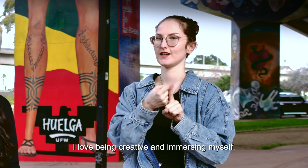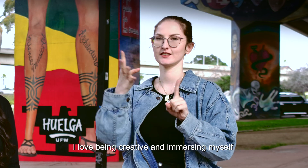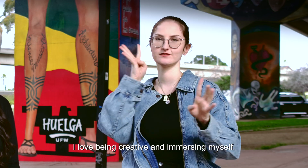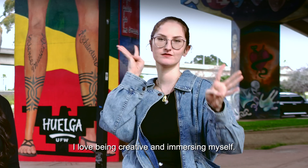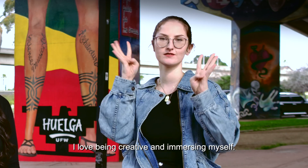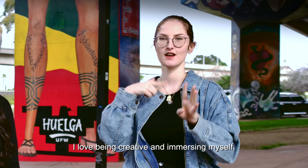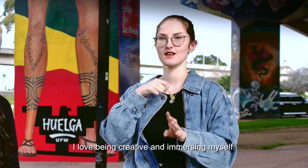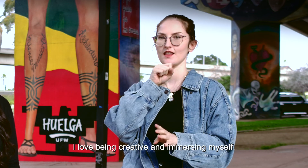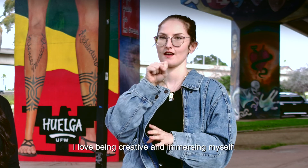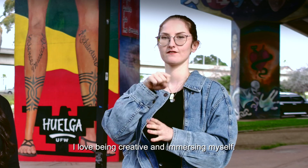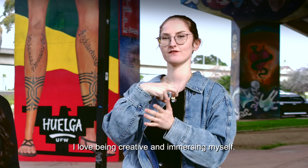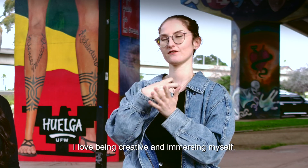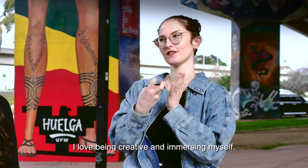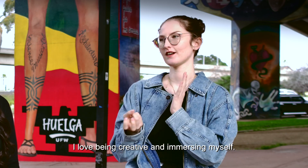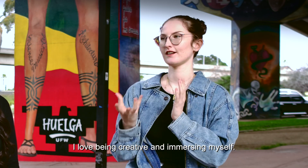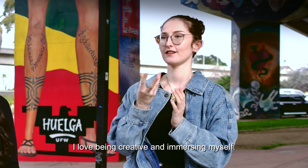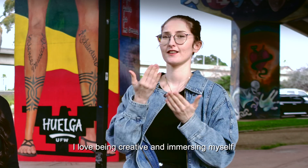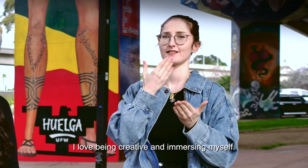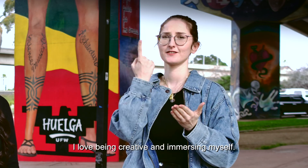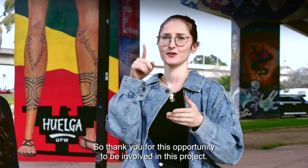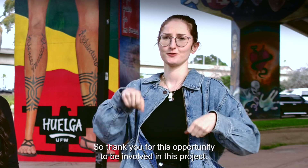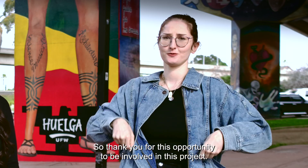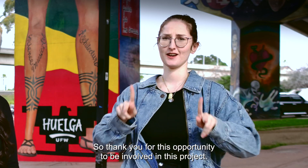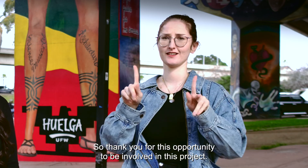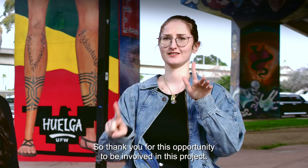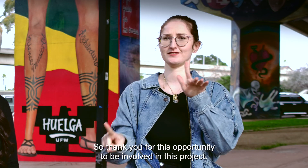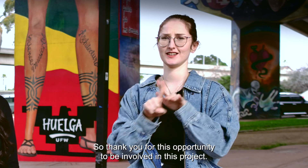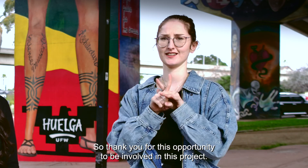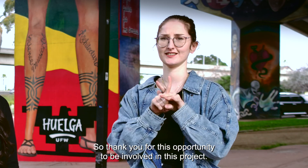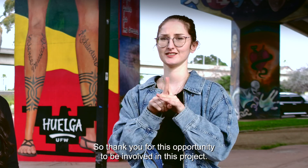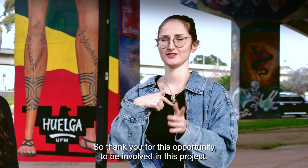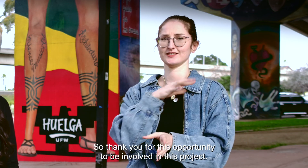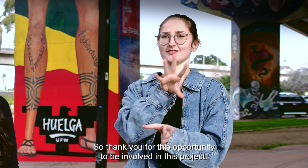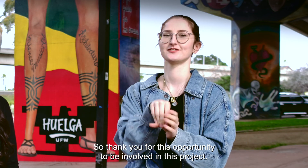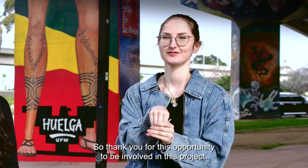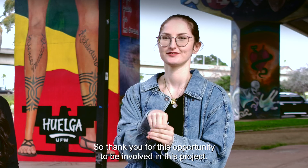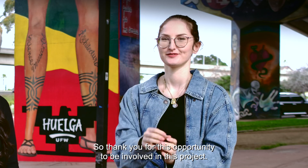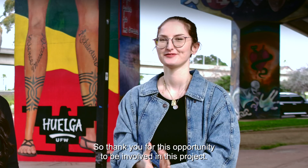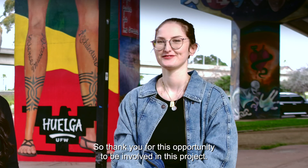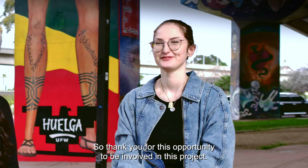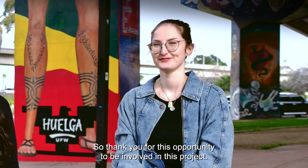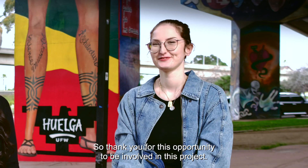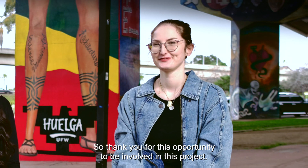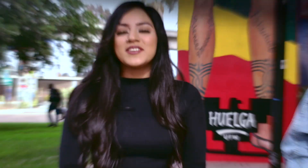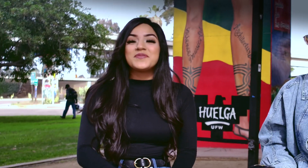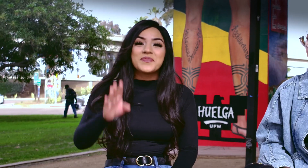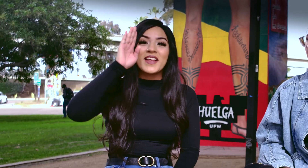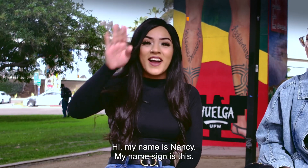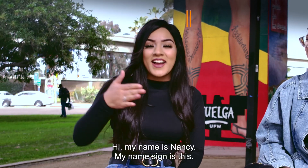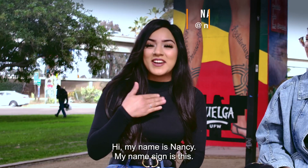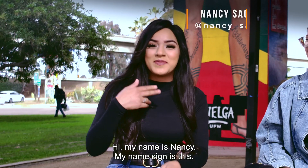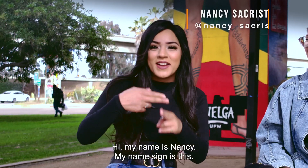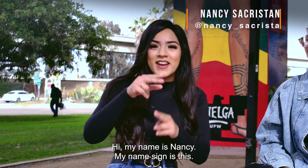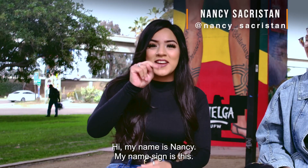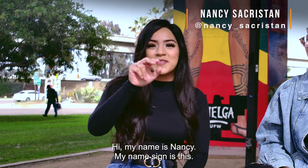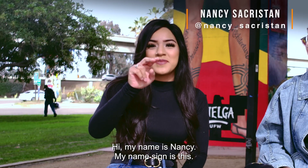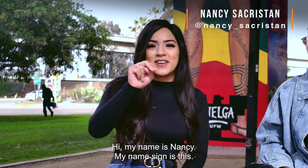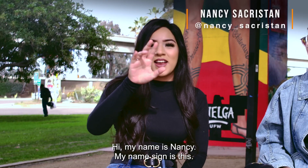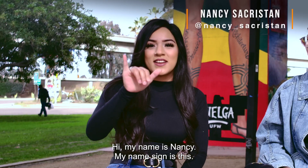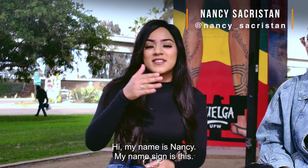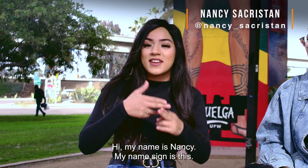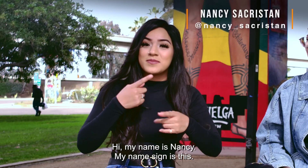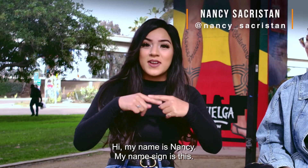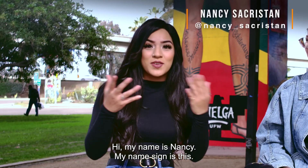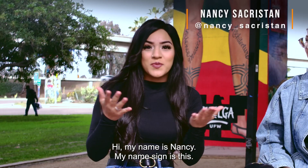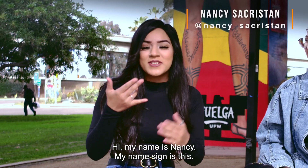I love being creative and immersing myself, so thank you for this opportunity to be involved in this project. Hi, my name is